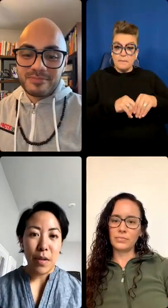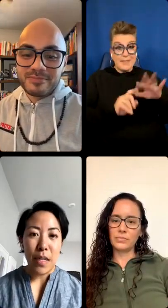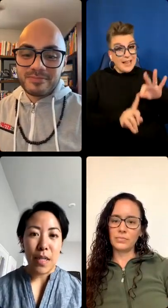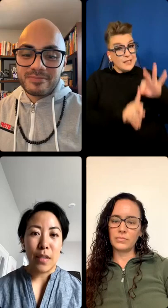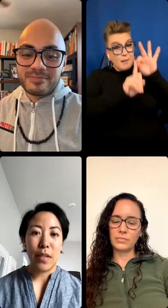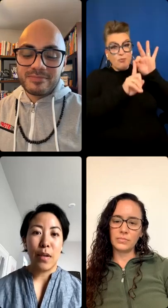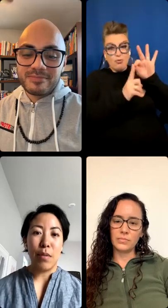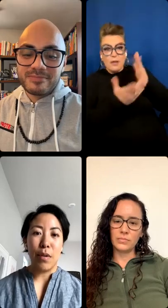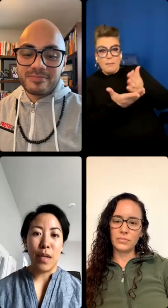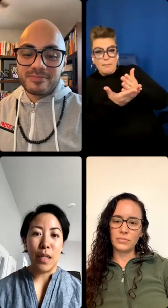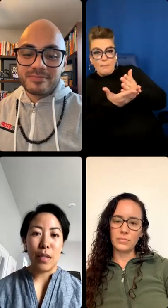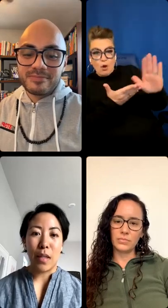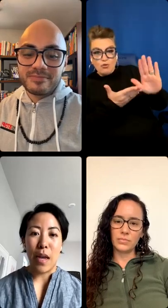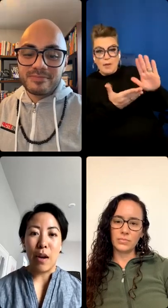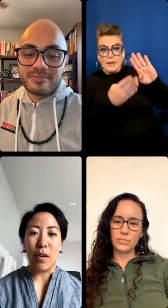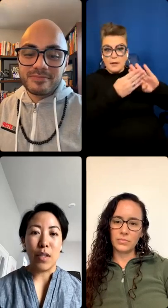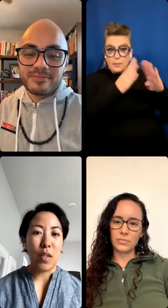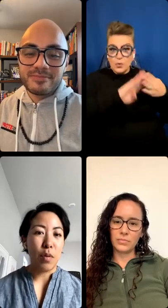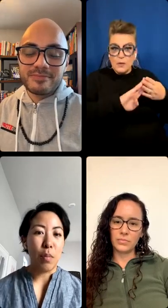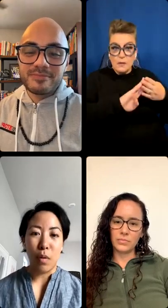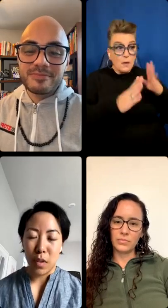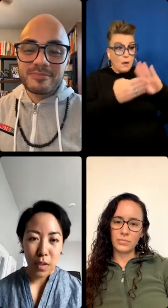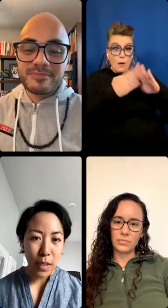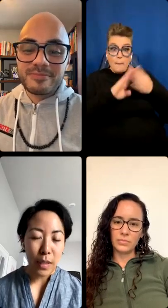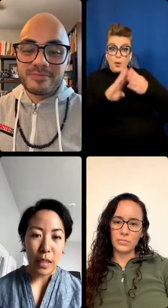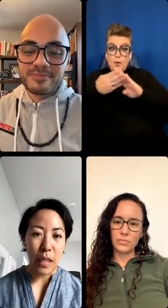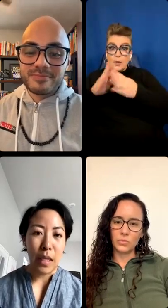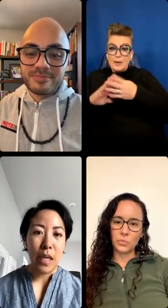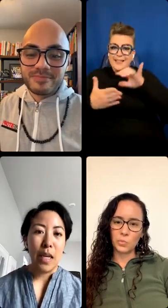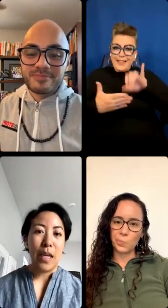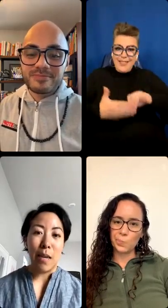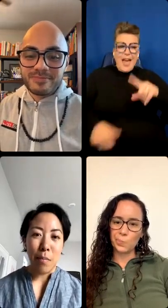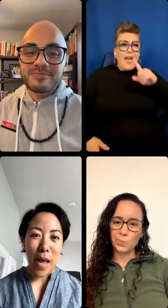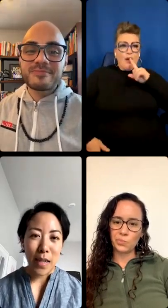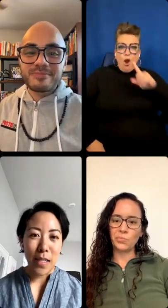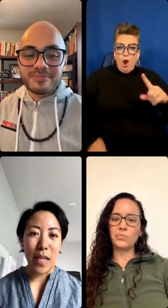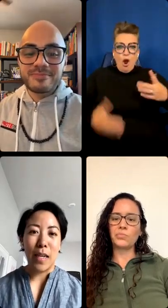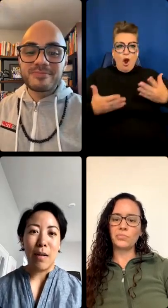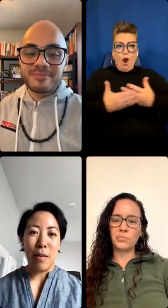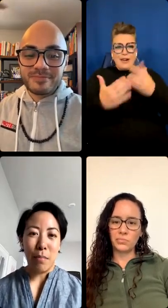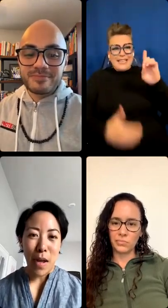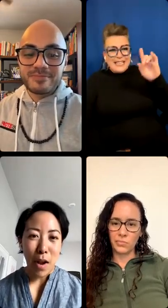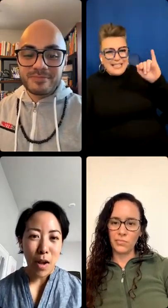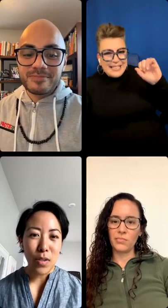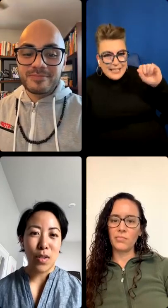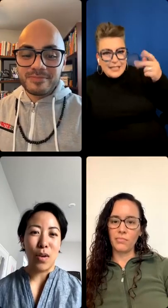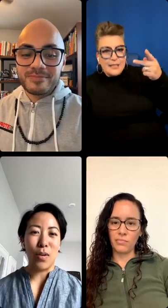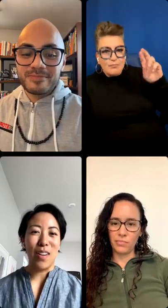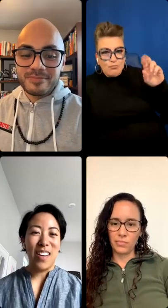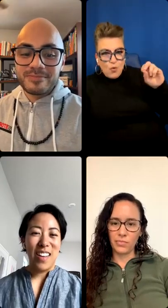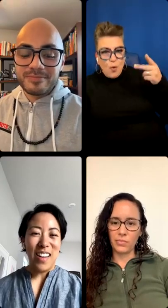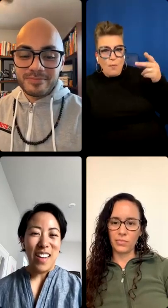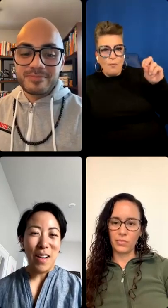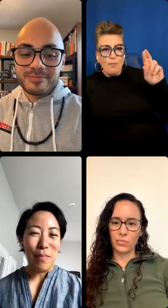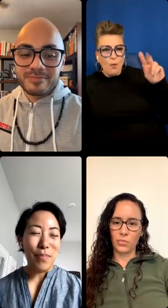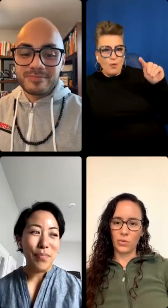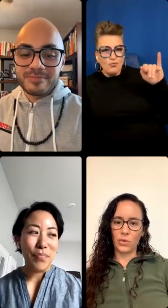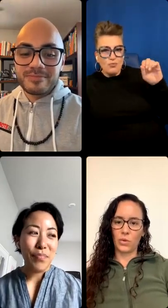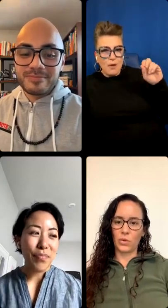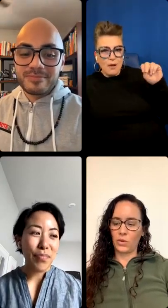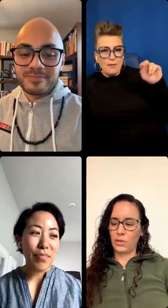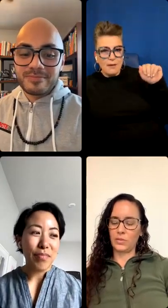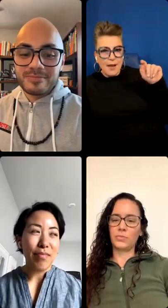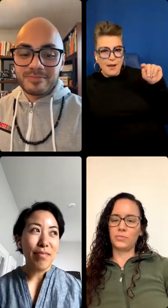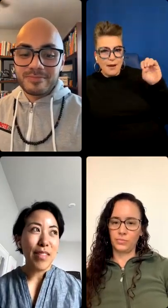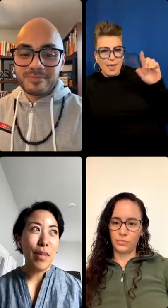marginalized communities, communities that are disproportionately impacted, but also